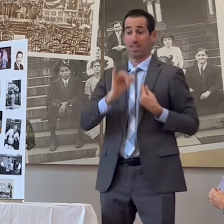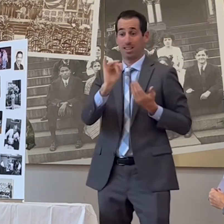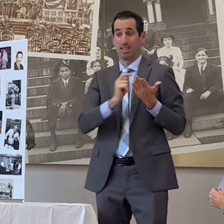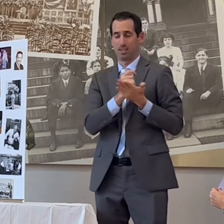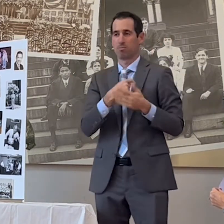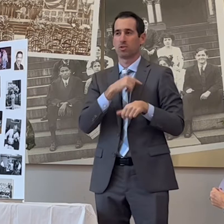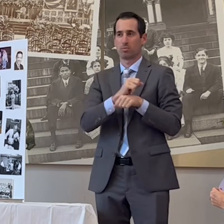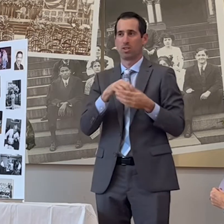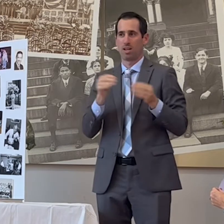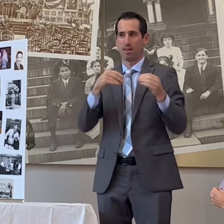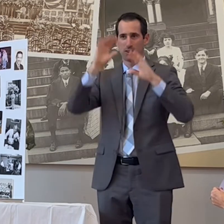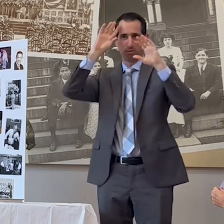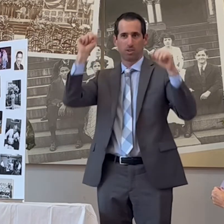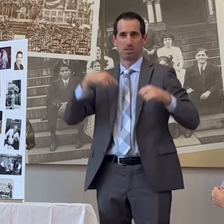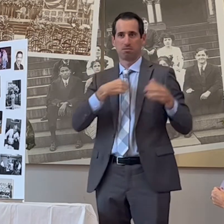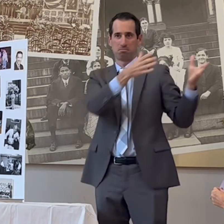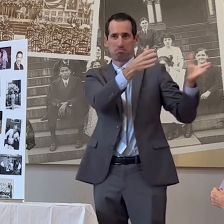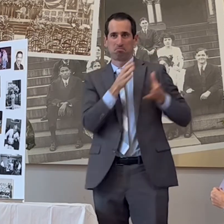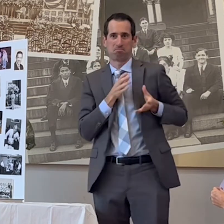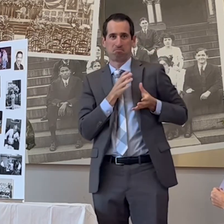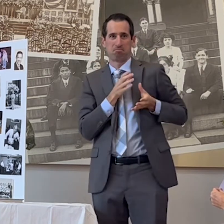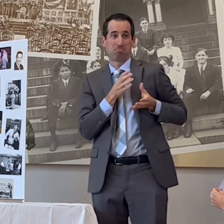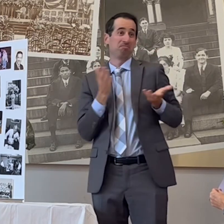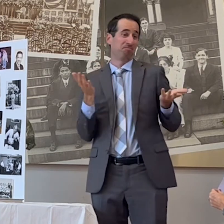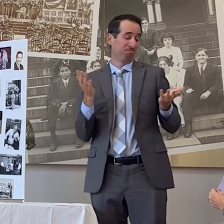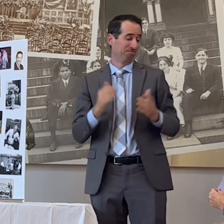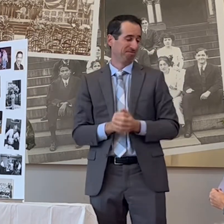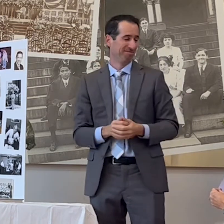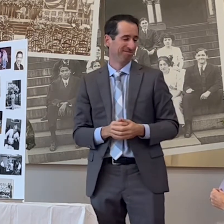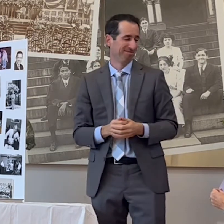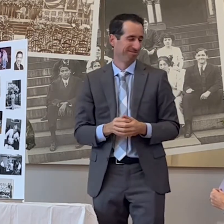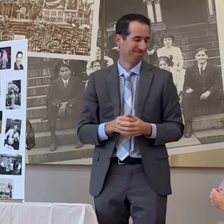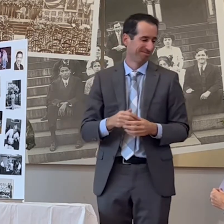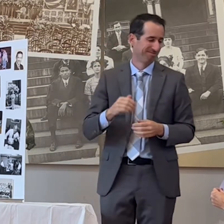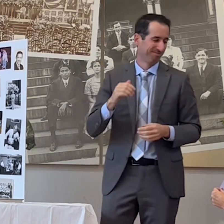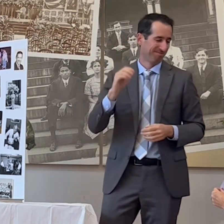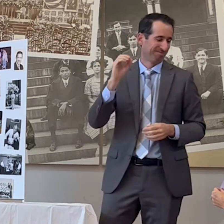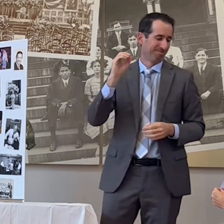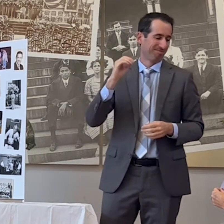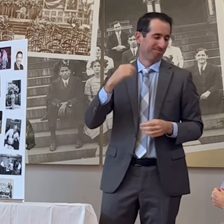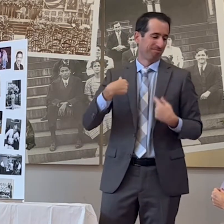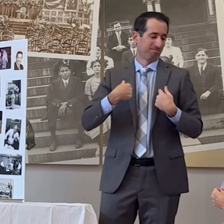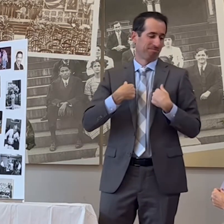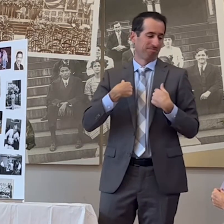And it finally came to me, and I was working in the office of the president. So it was thrilling to see that history.